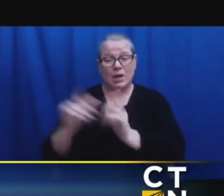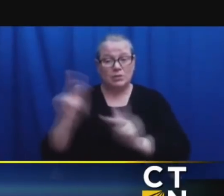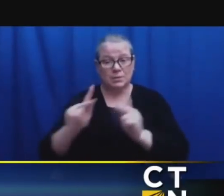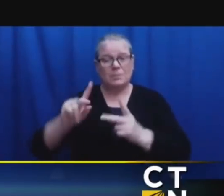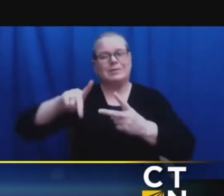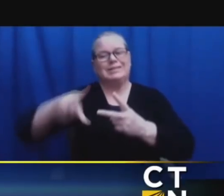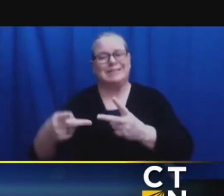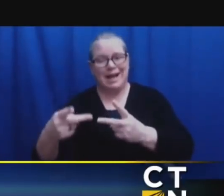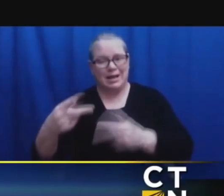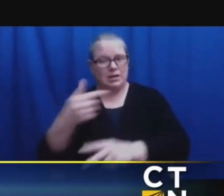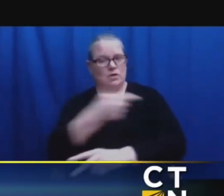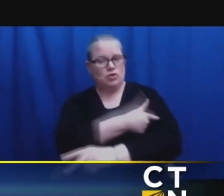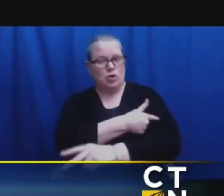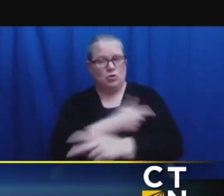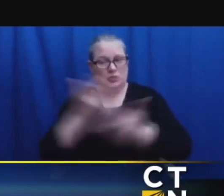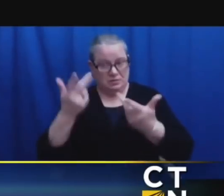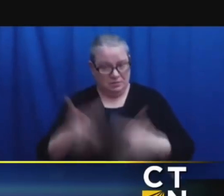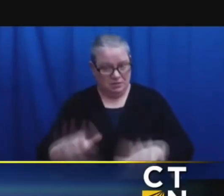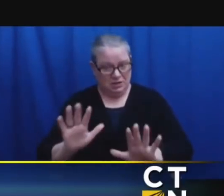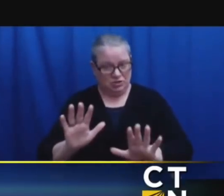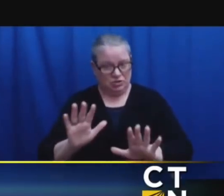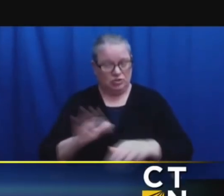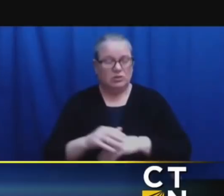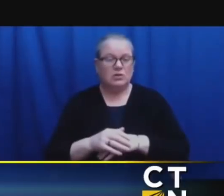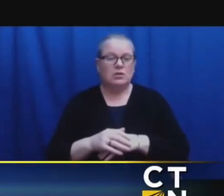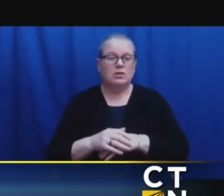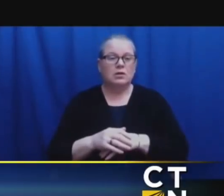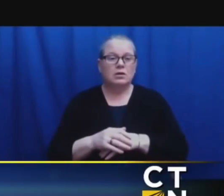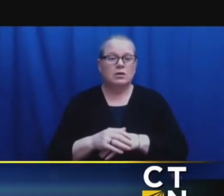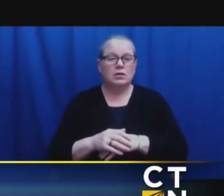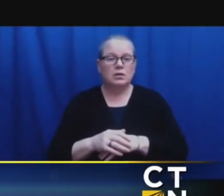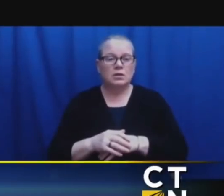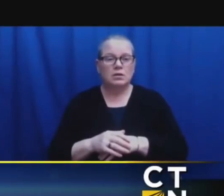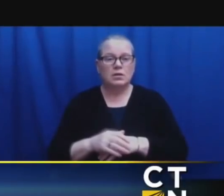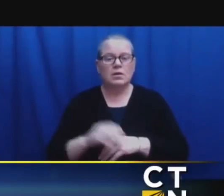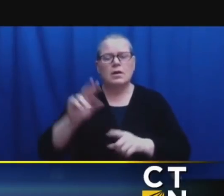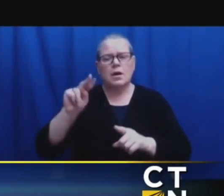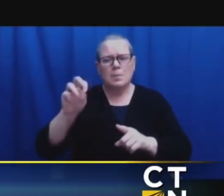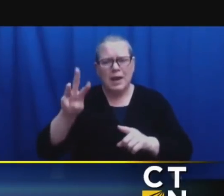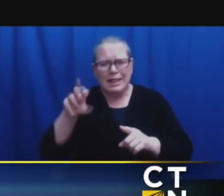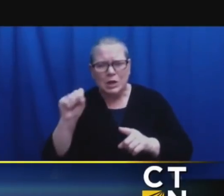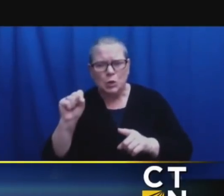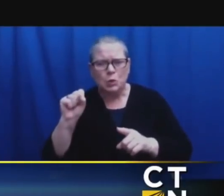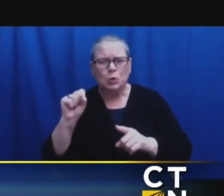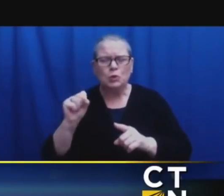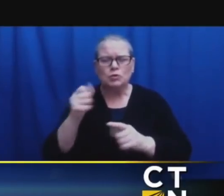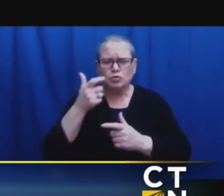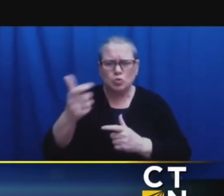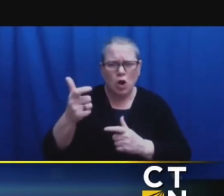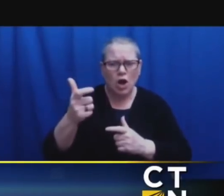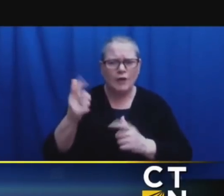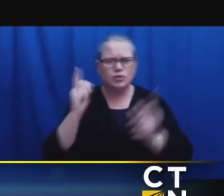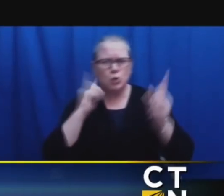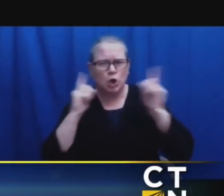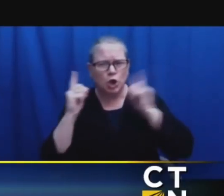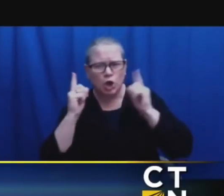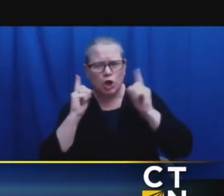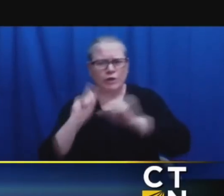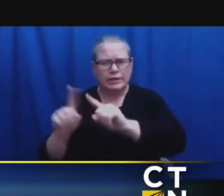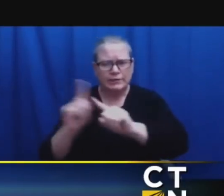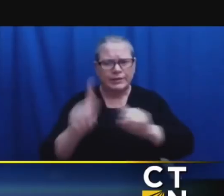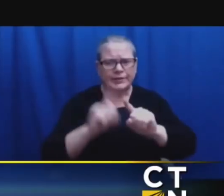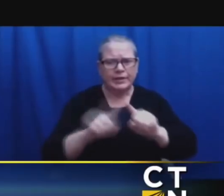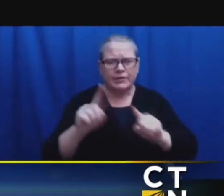package. But you've heard a lot about, hey, the different vaccines. I'm a Moderna man. No, I